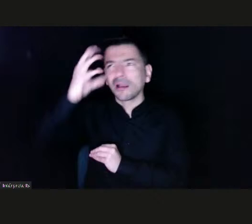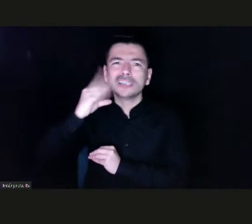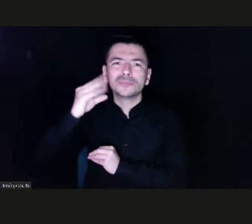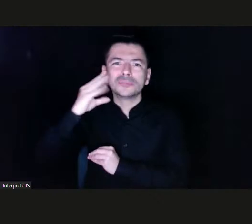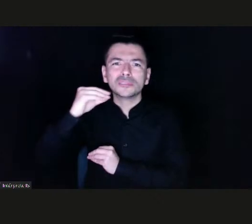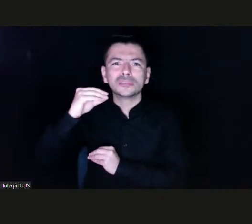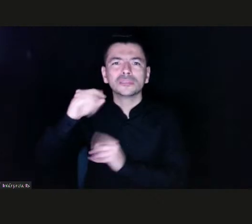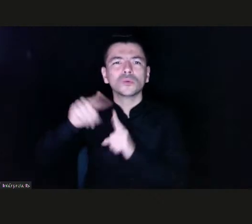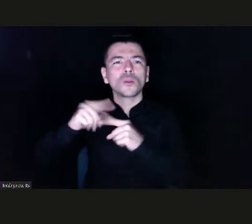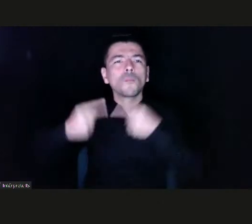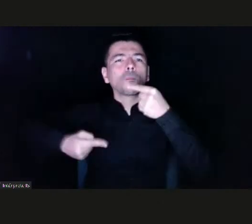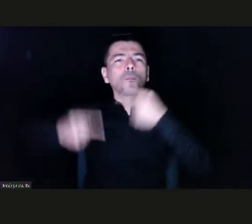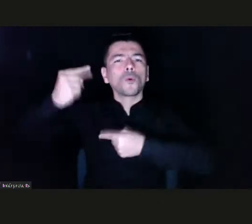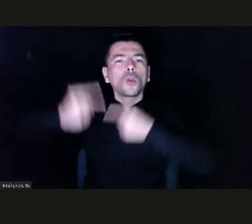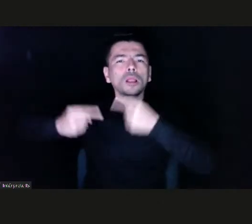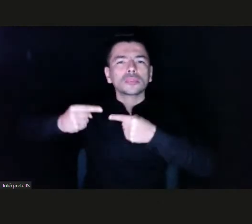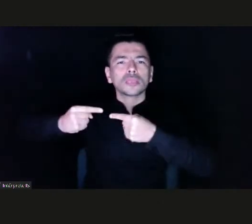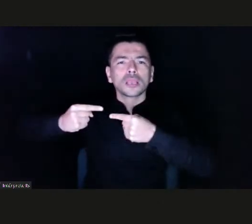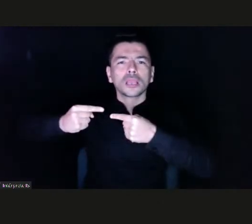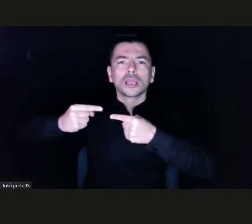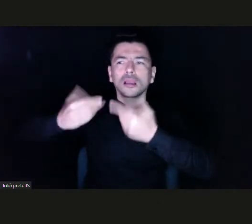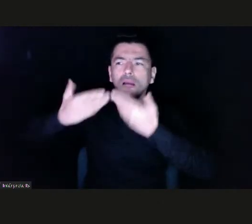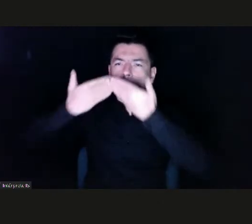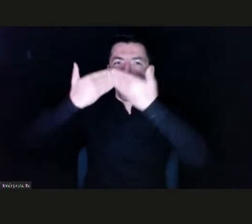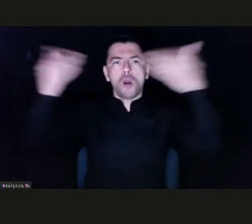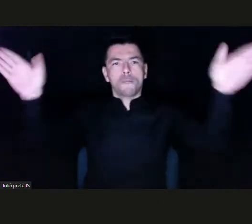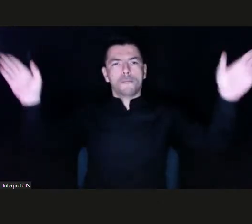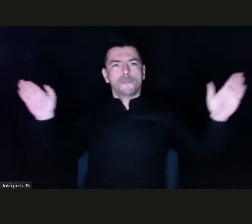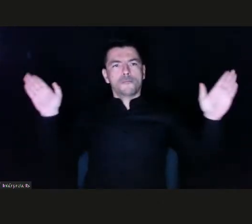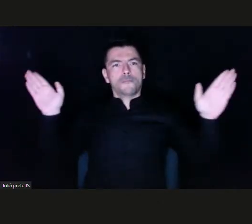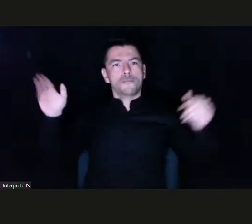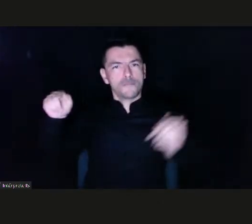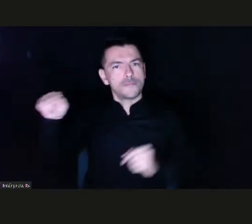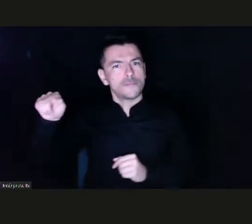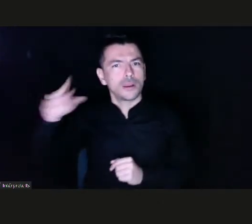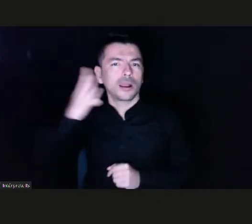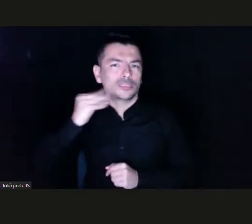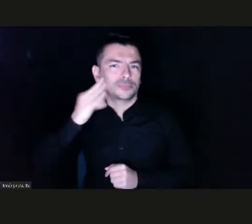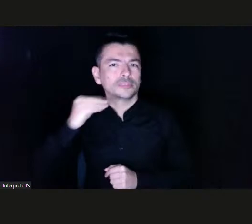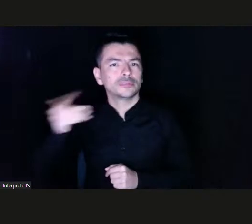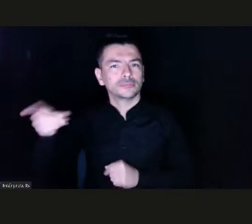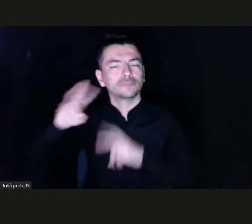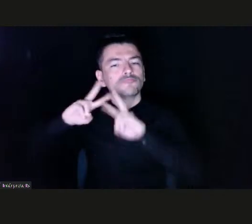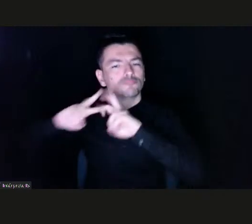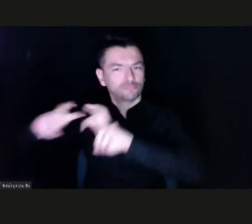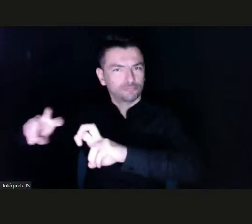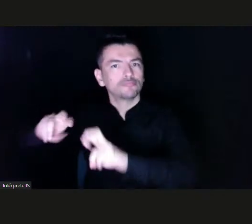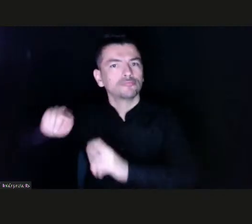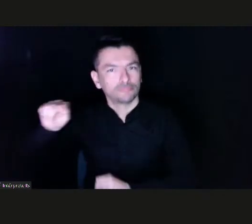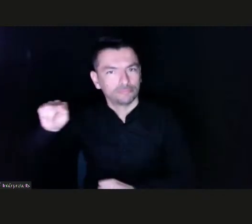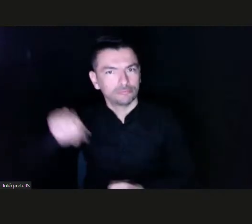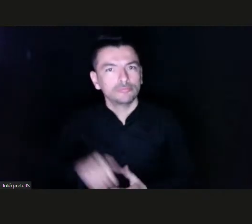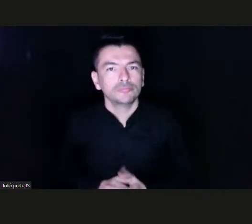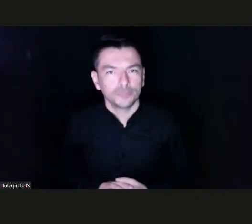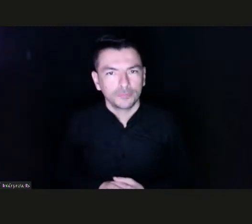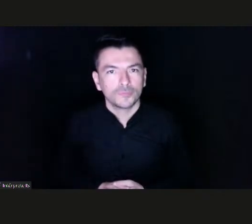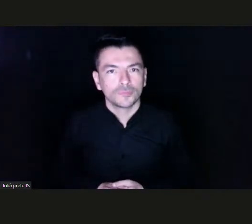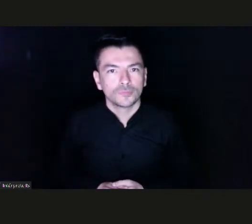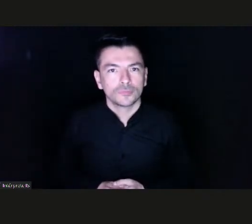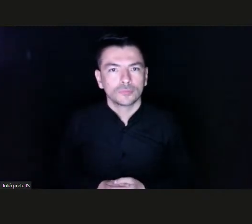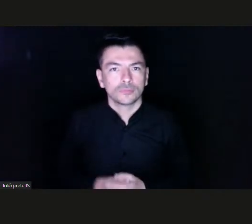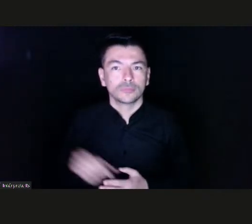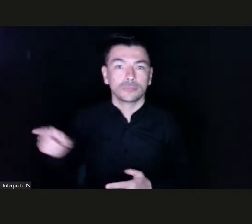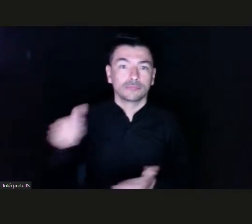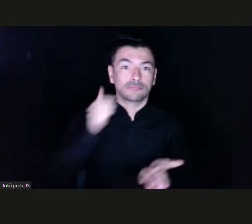CAS country director to Peru until 2002. After heading the Department of Domestic Programs